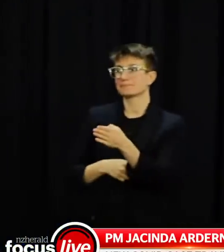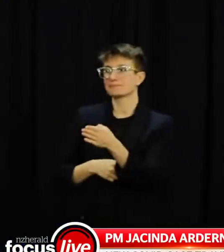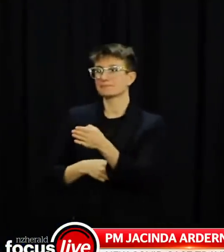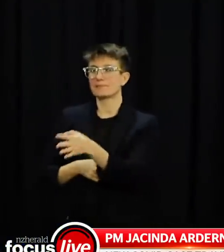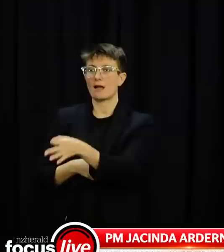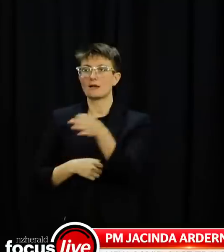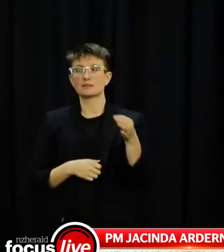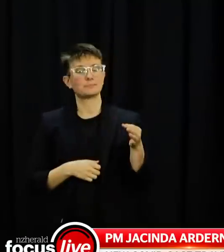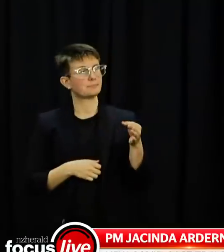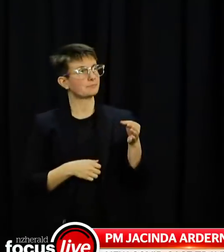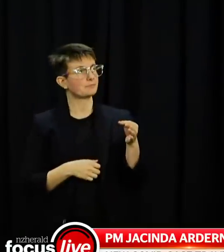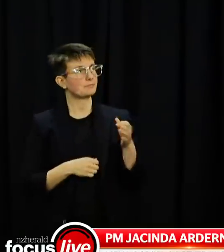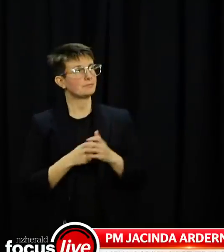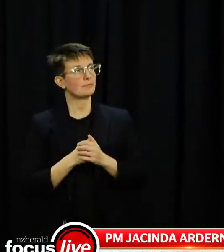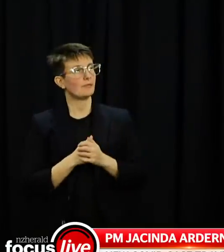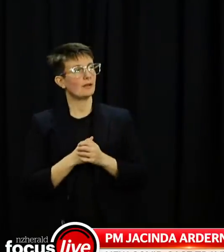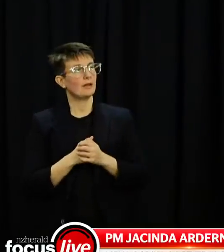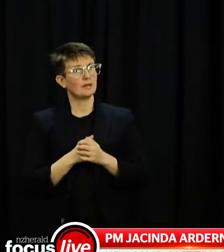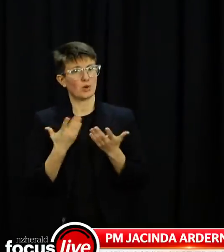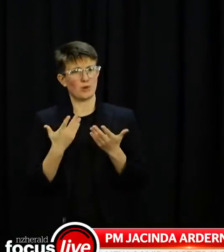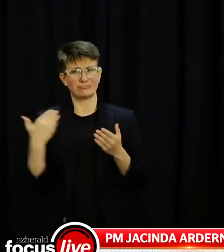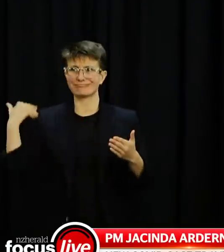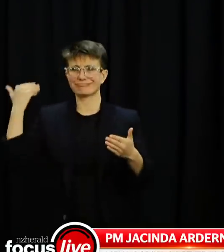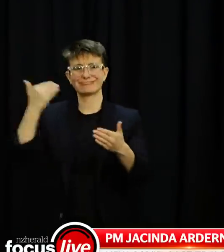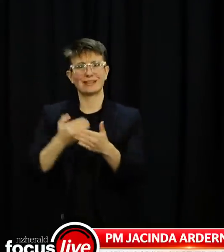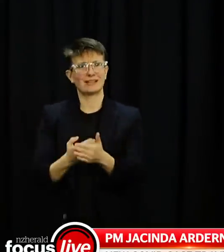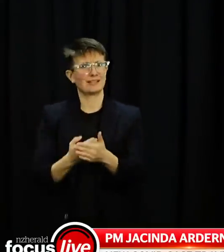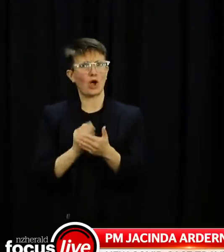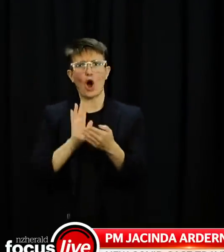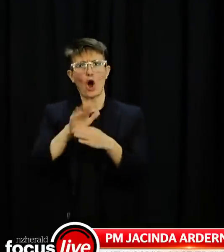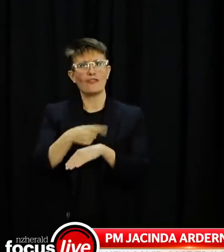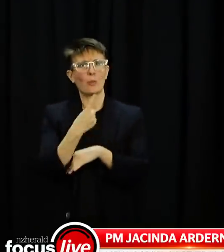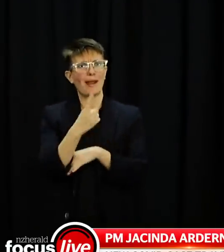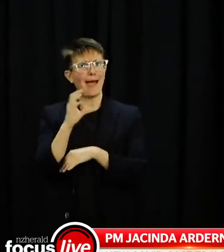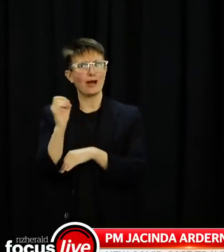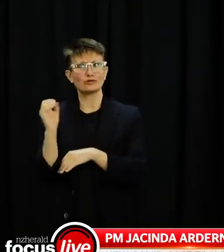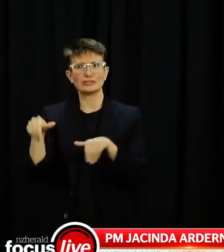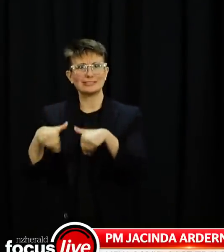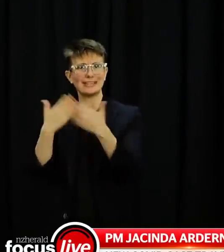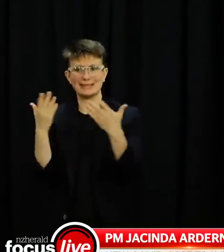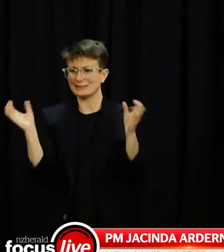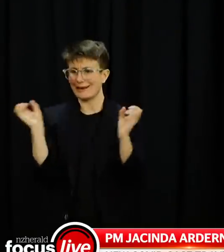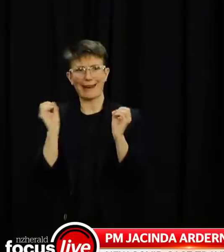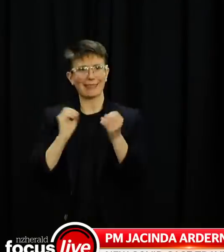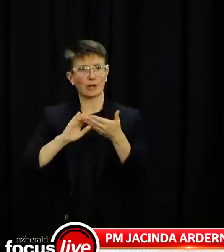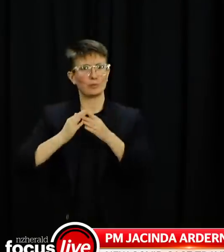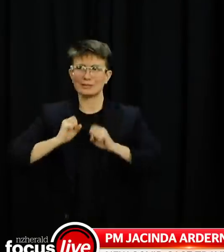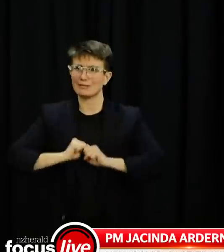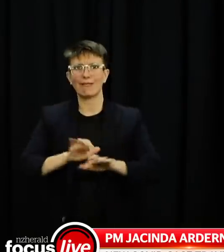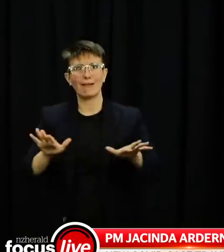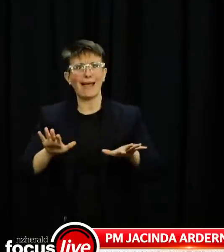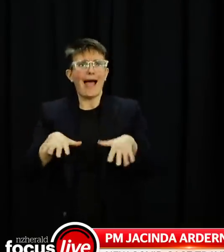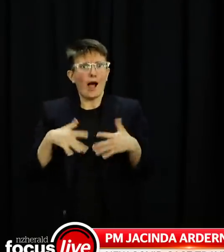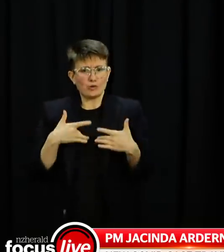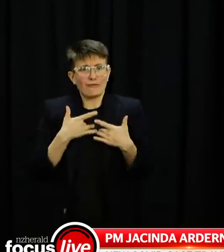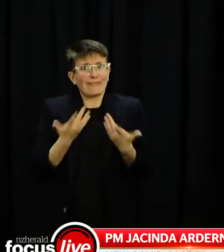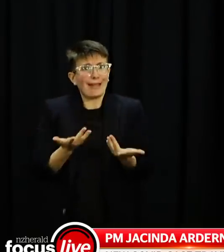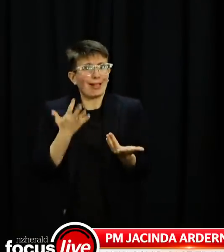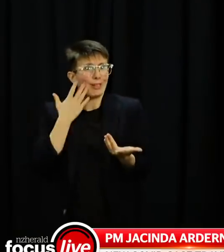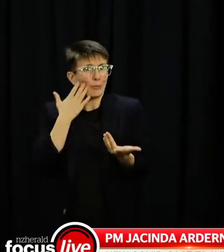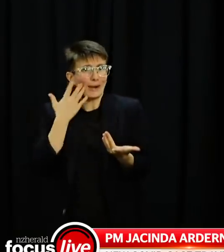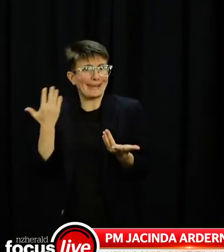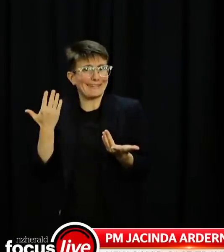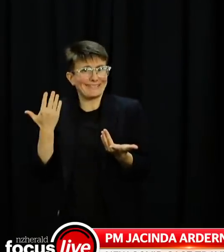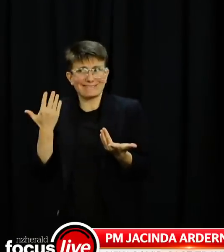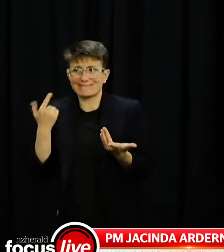many days without community transmission, how did you feel when you got that text just before 3 yesterday to say we've got a community case? Well, I'm sure I